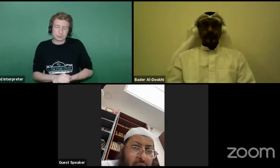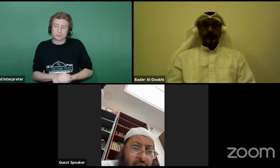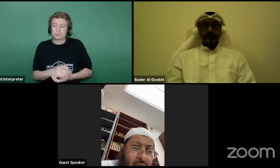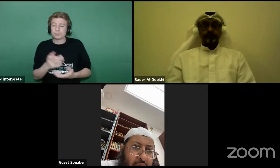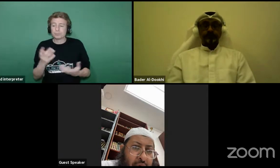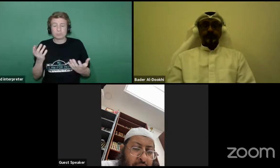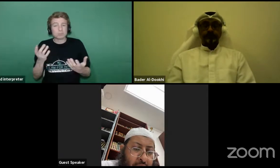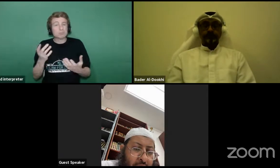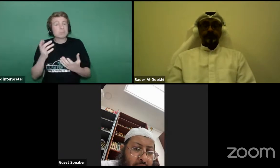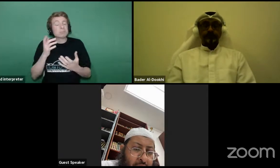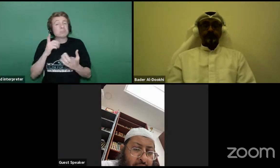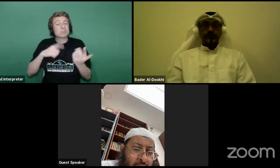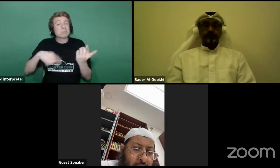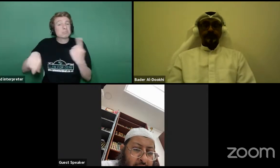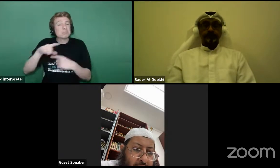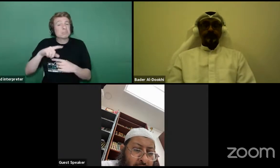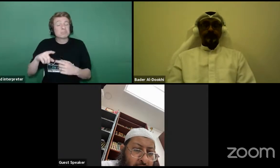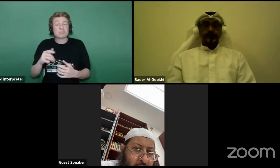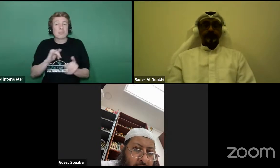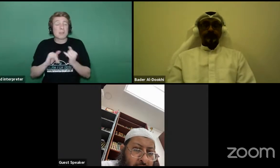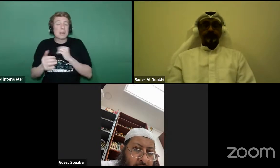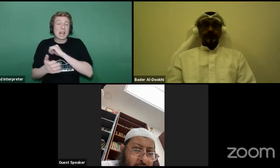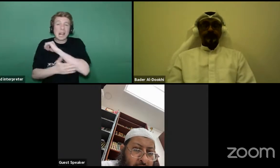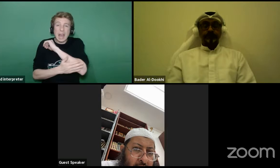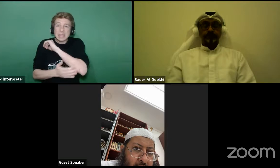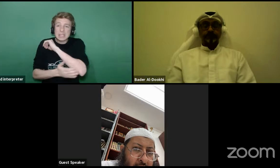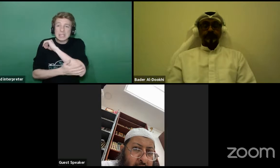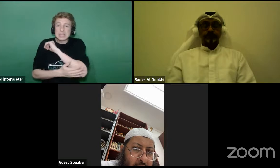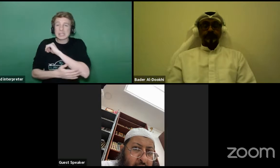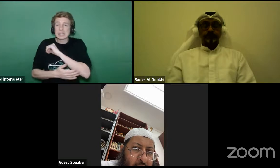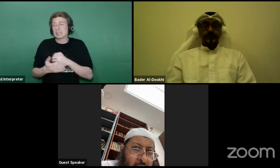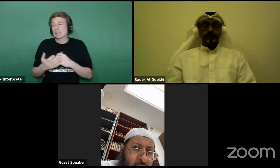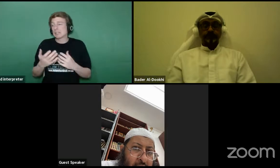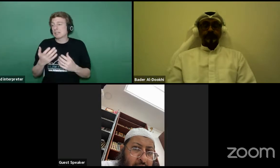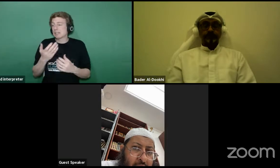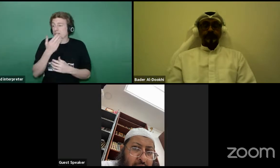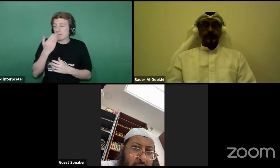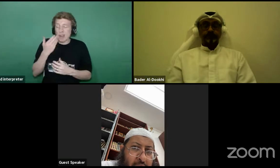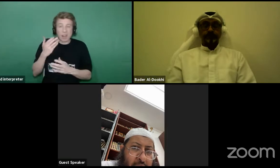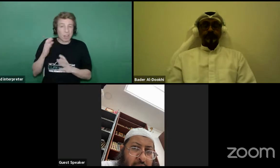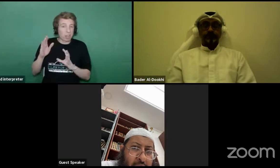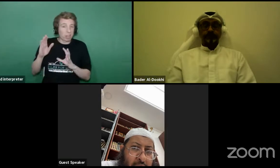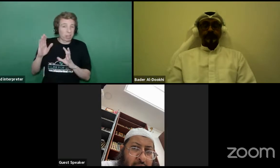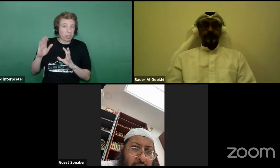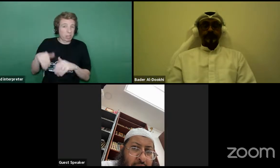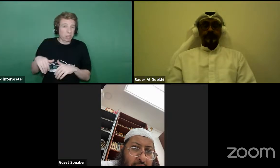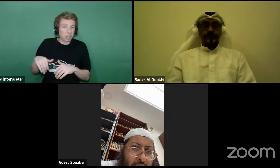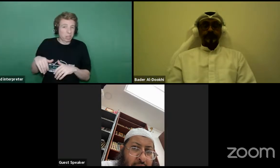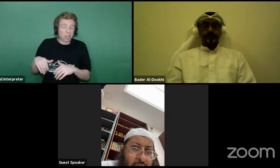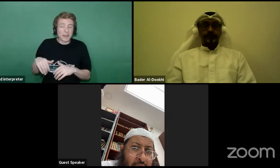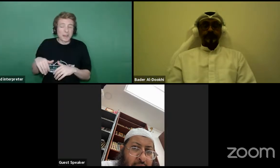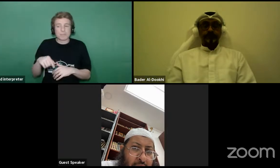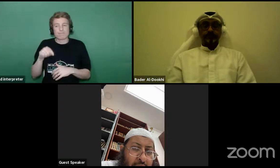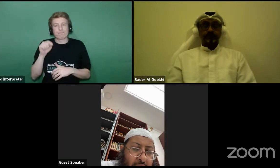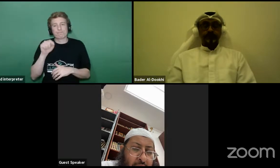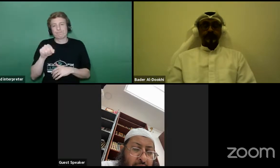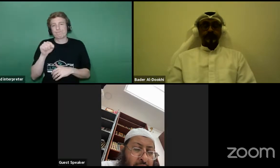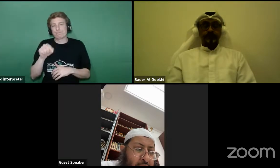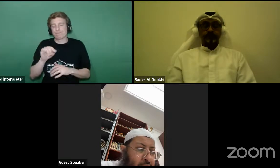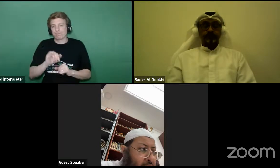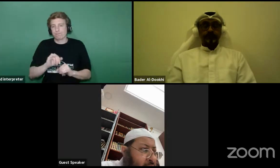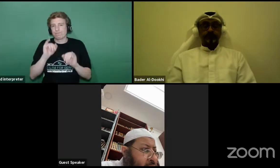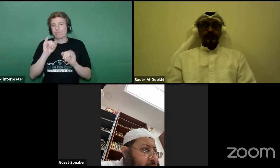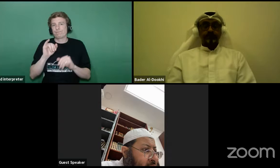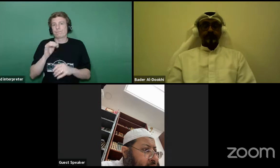it out of laziness, then they are upon a very great and very, very grave